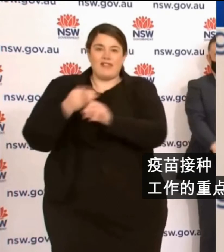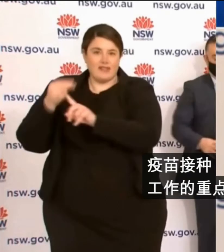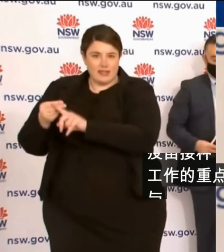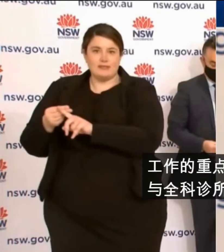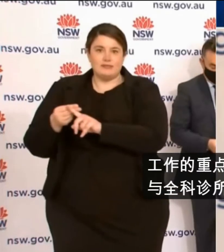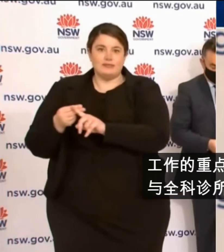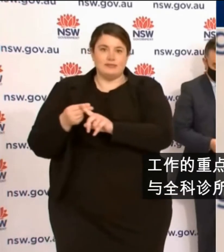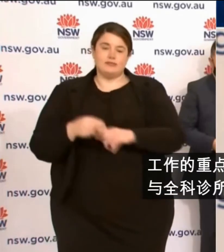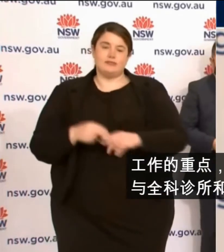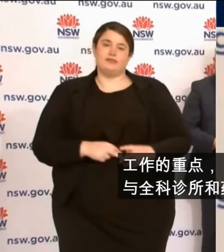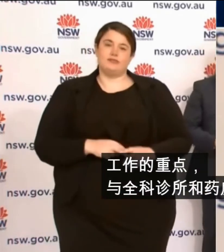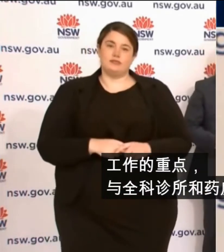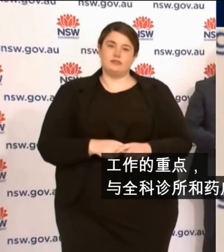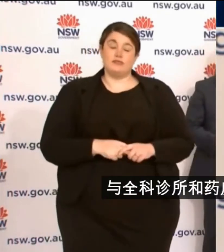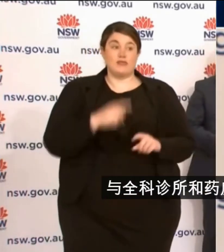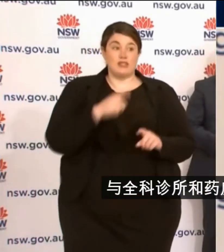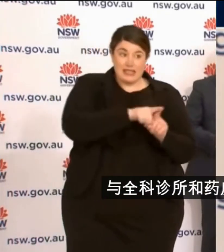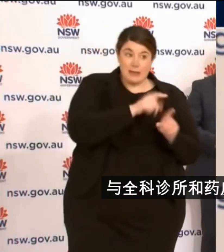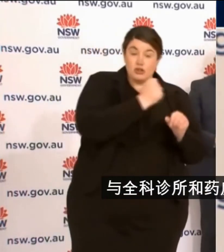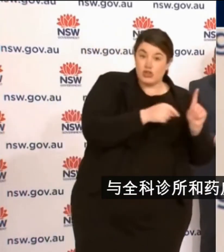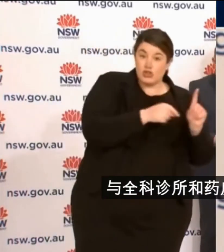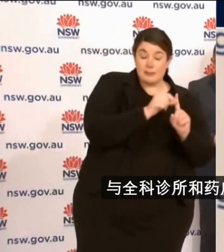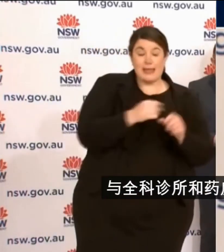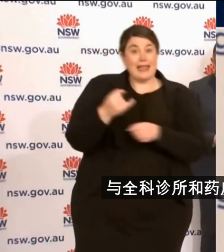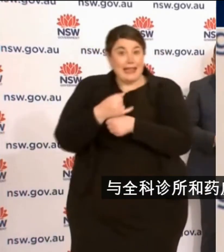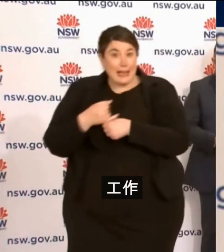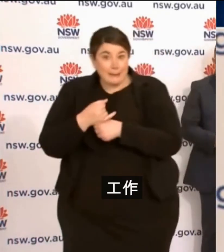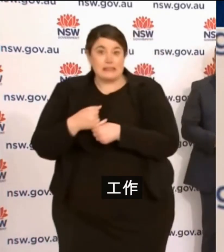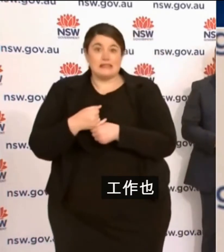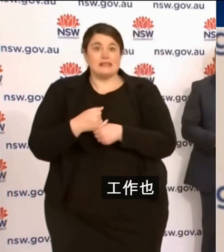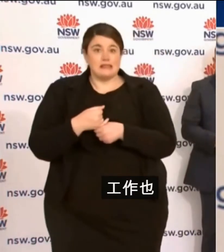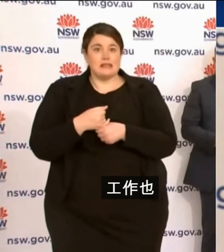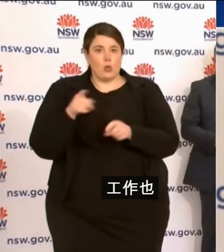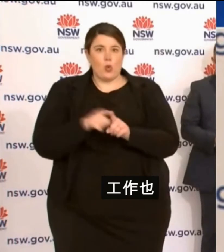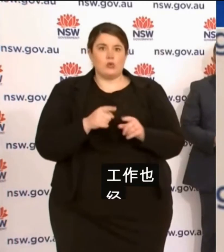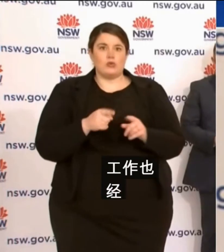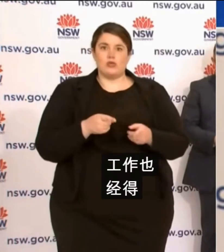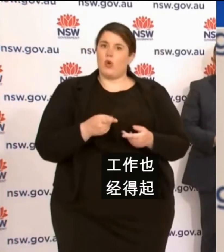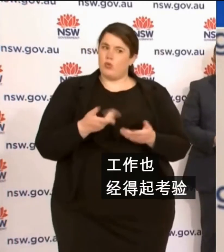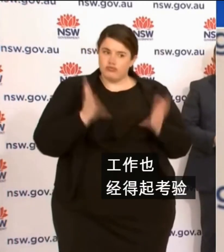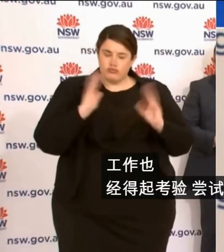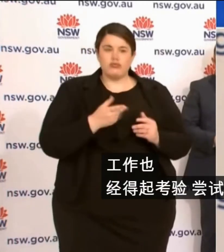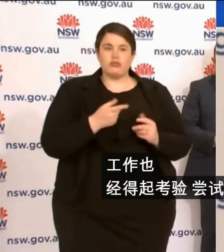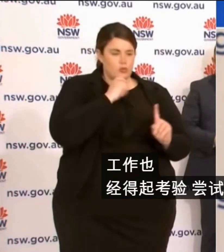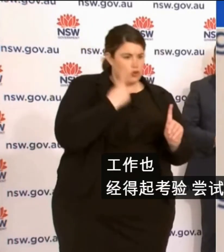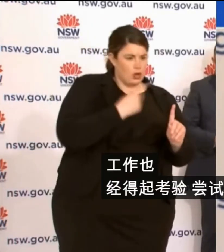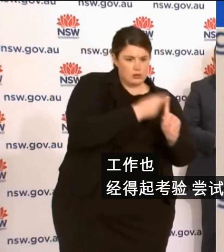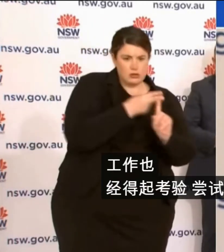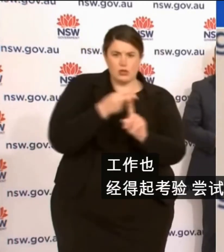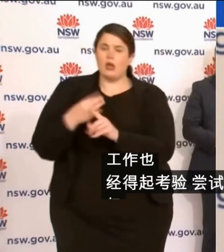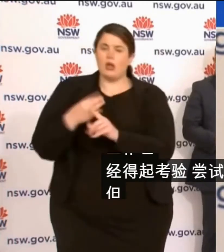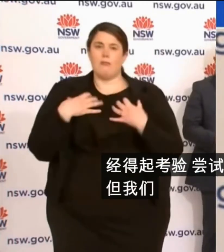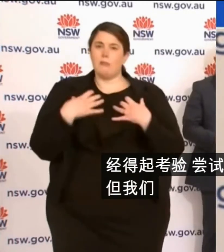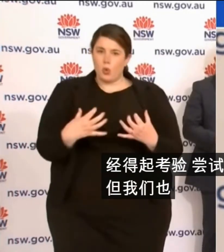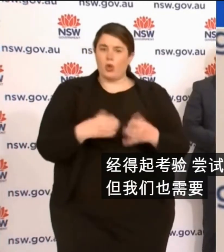in conjunction with the great work of general practice and pharmacies, who have also stood up to try and increase those